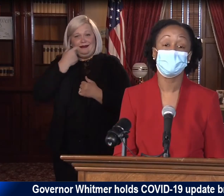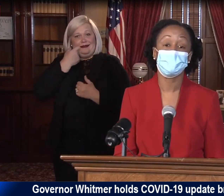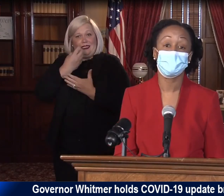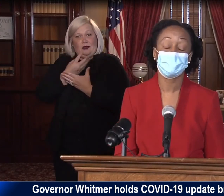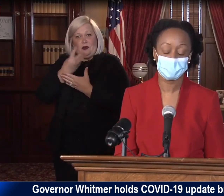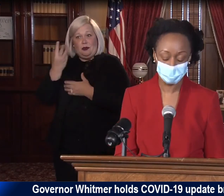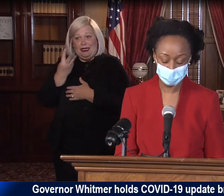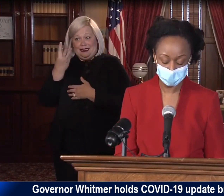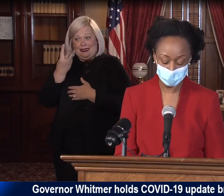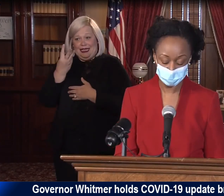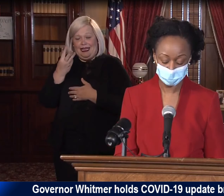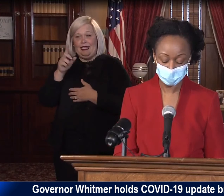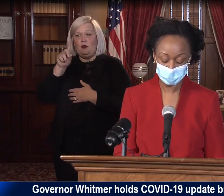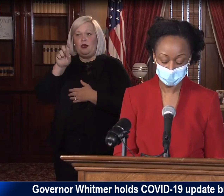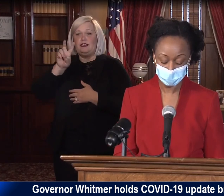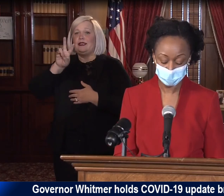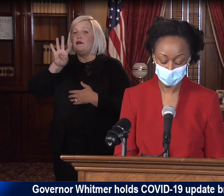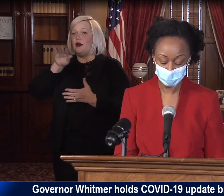were